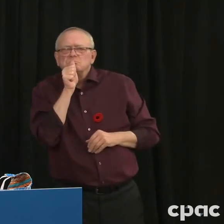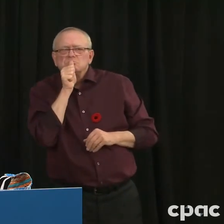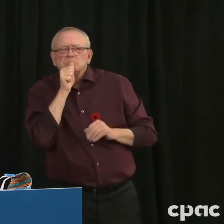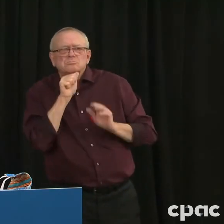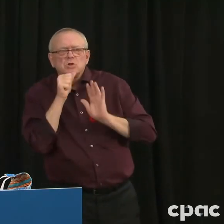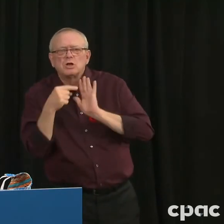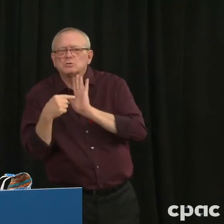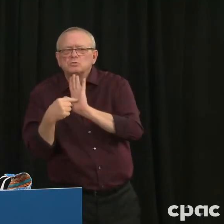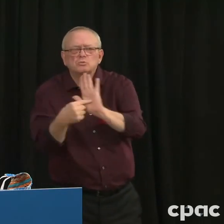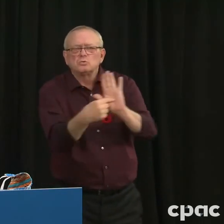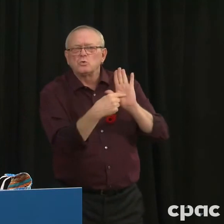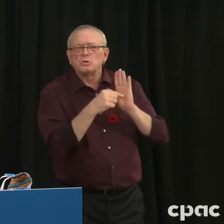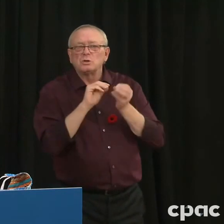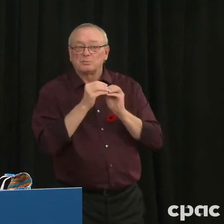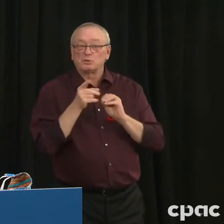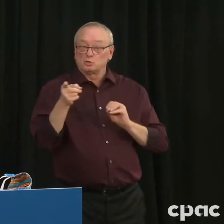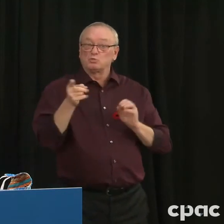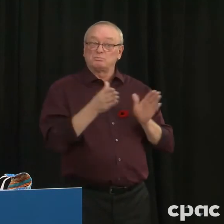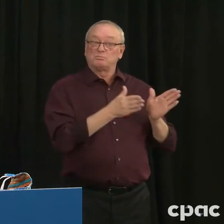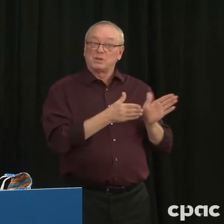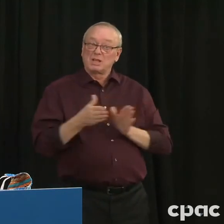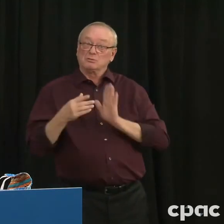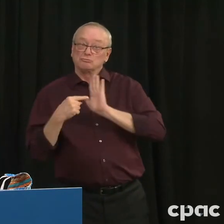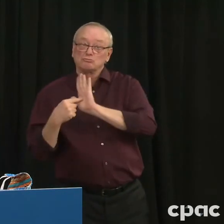Thank you for the question.